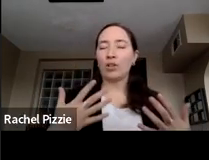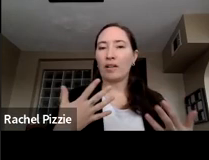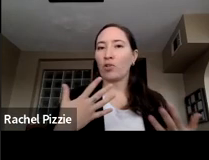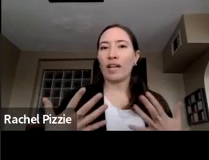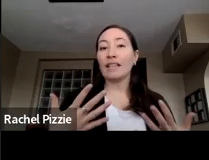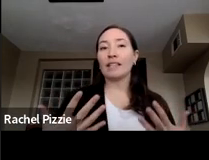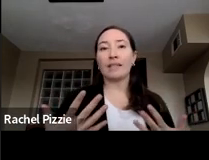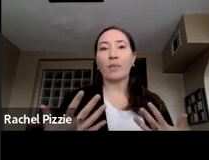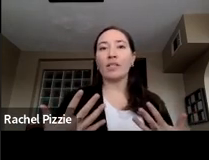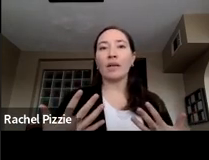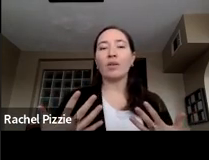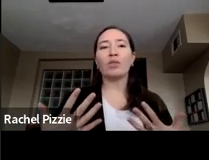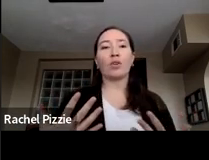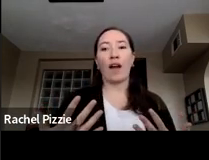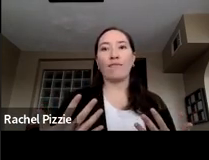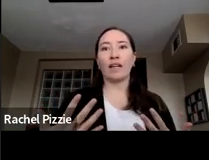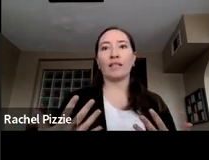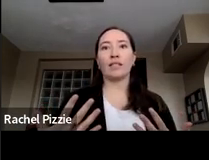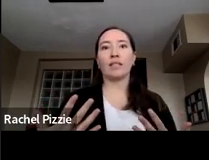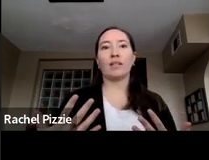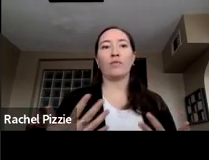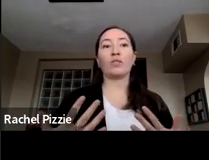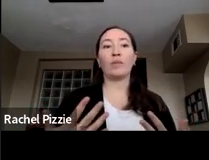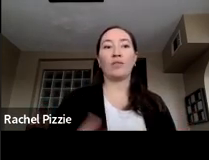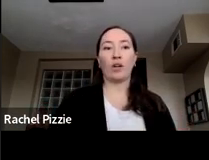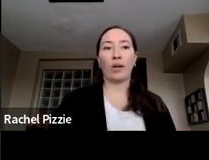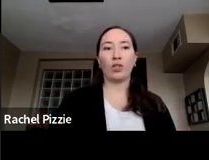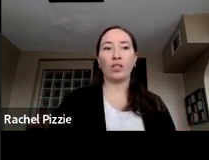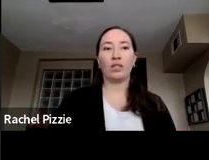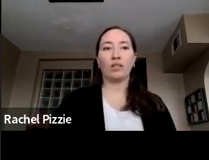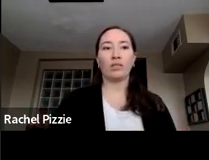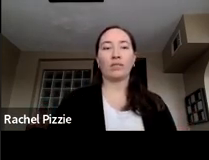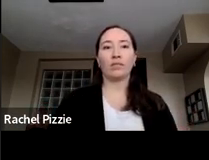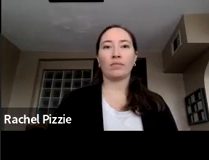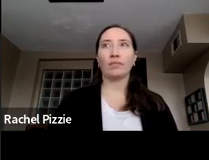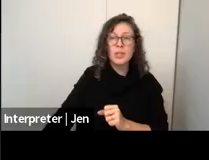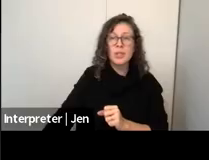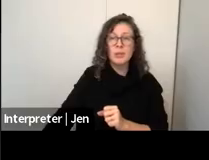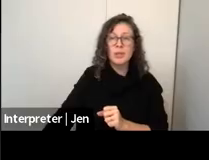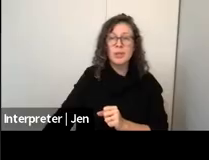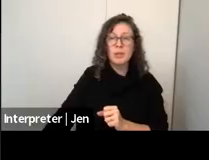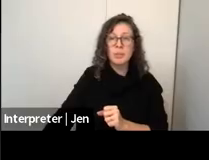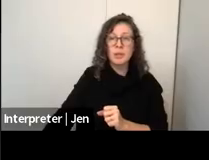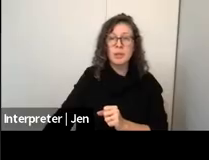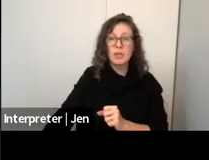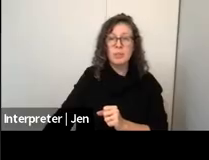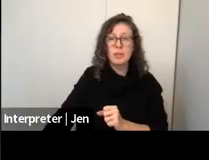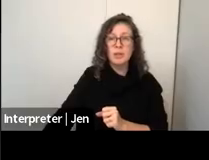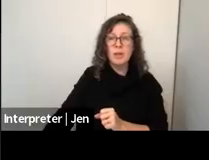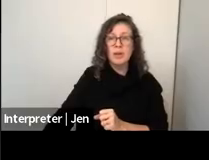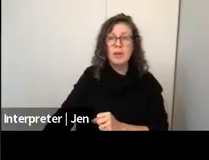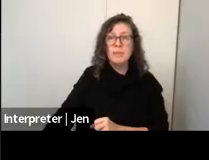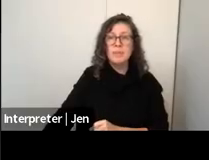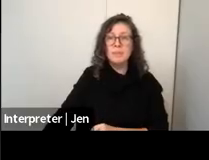And you can create these summary tables or graphics for specific questions. Go ahead, we're gonna switch interpreters. I'm gonna pin